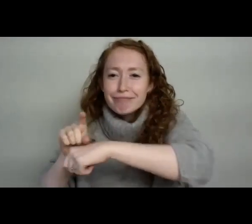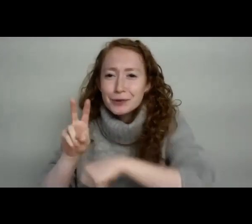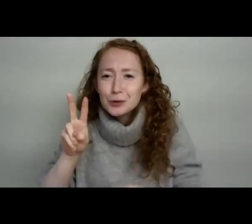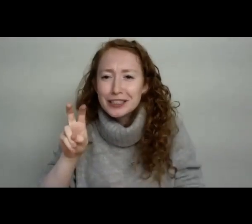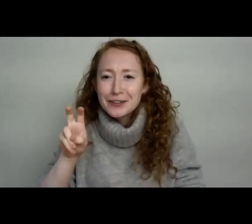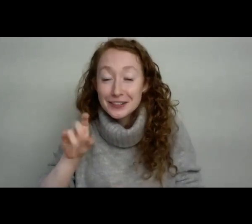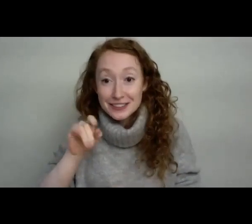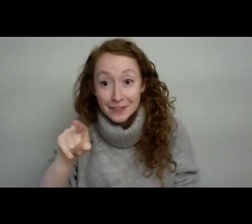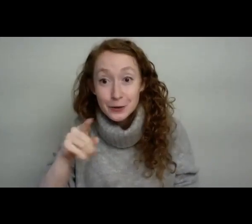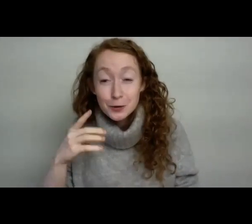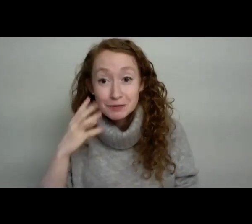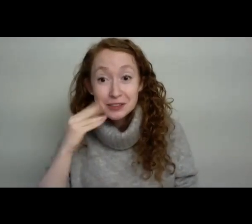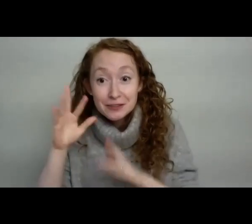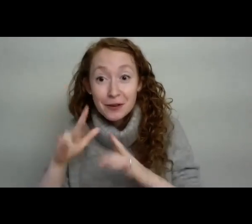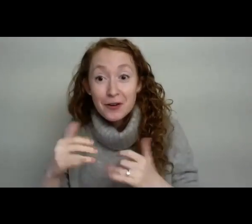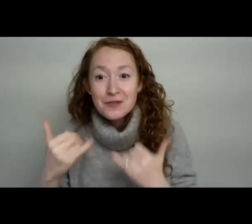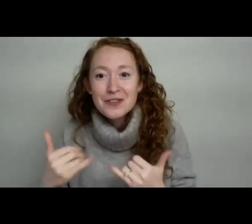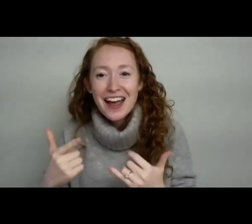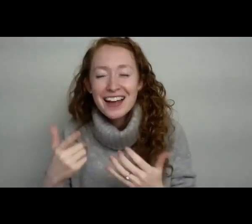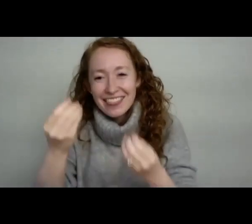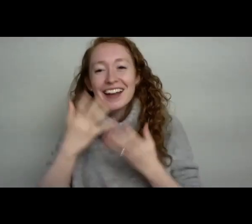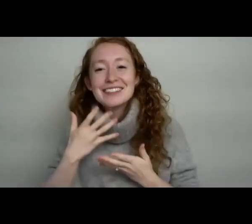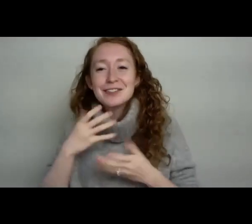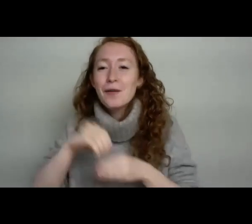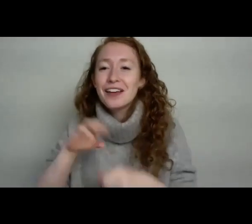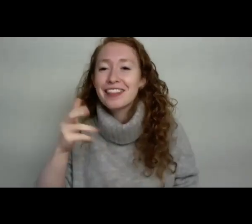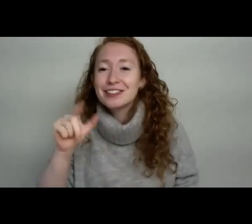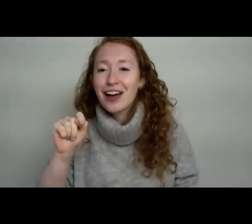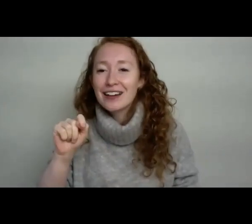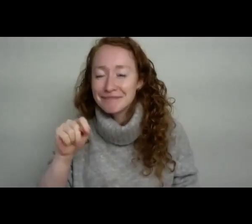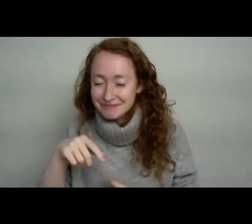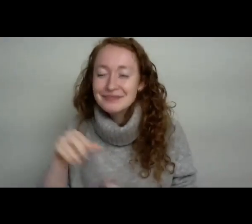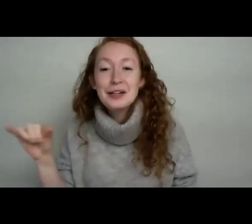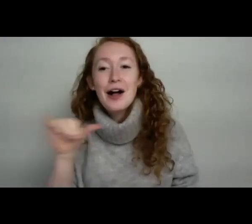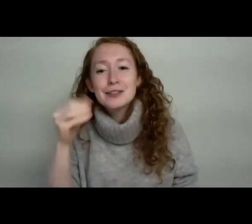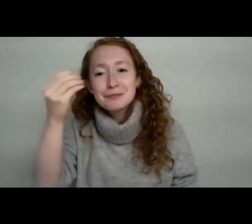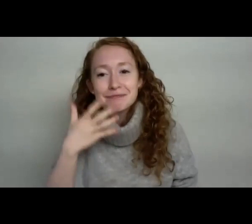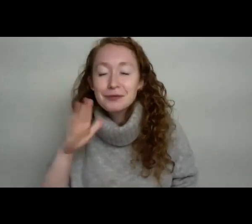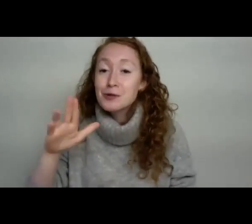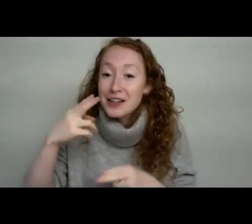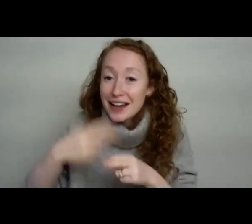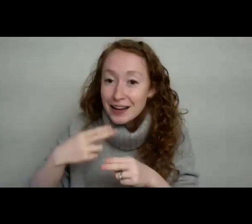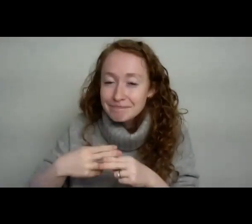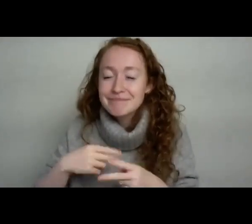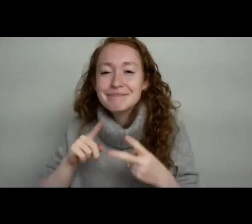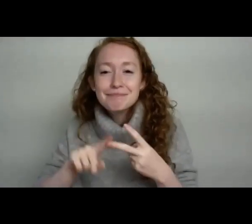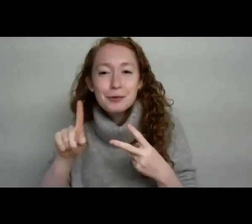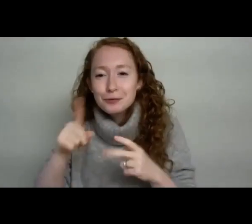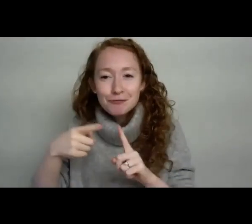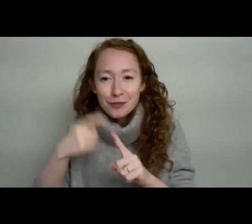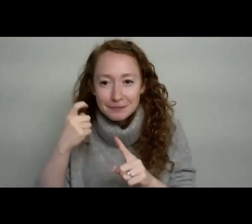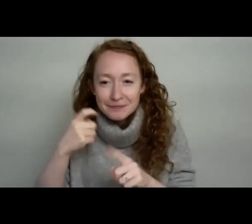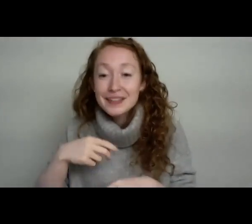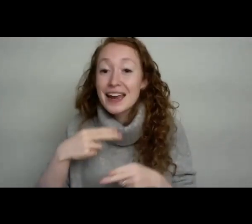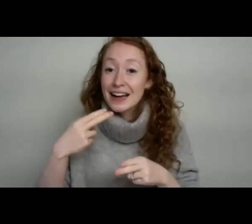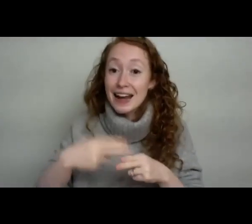where please go ahead and introduce yourselves as well. Share your name, share where you're hailing from, whether